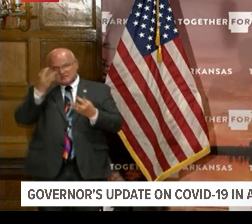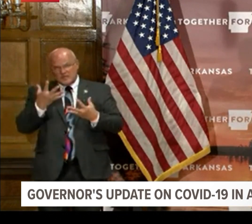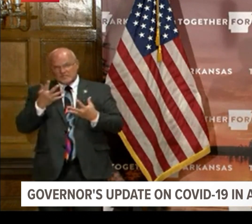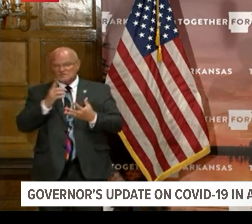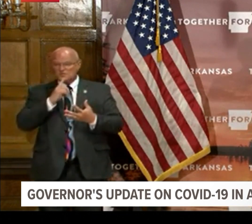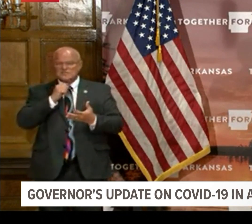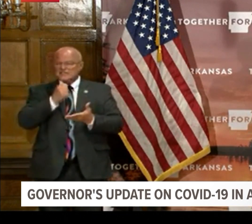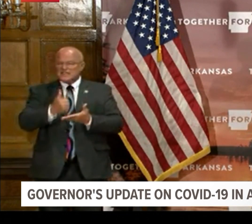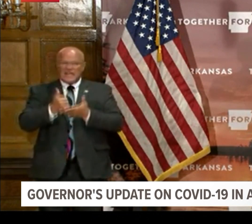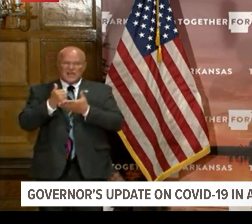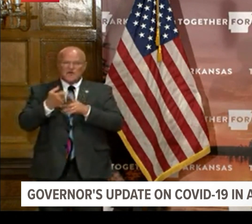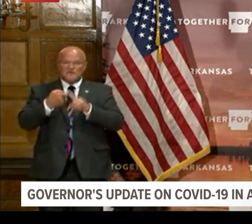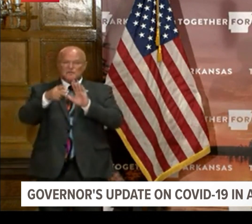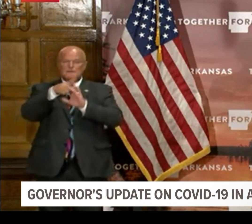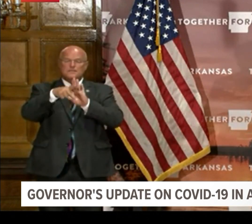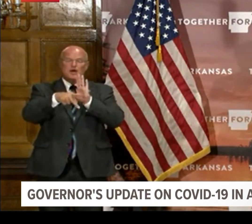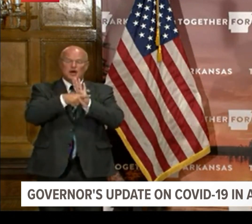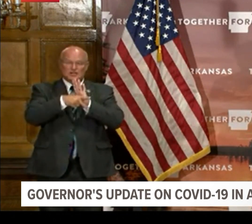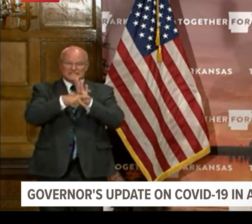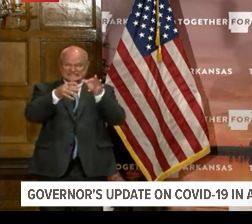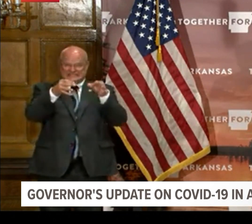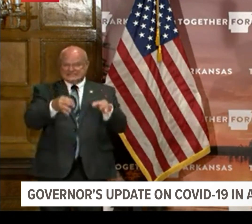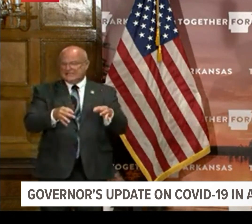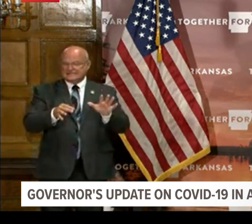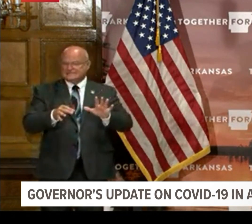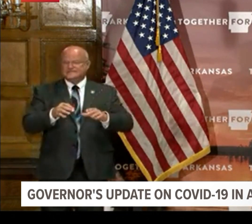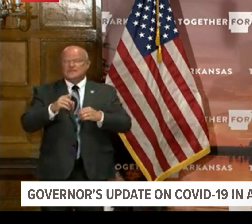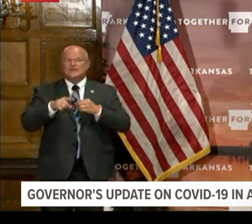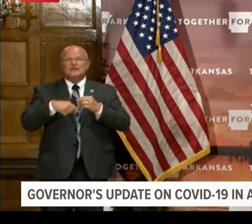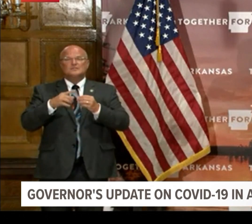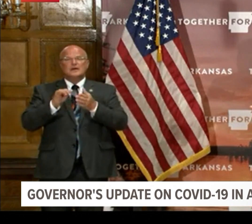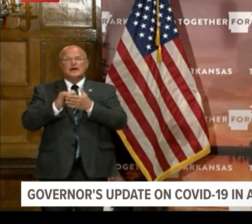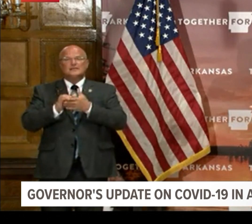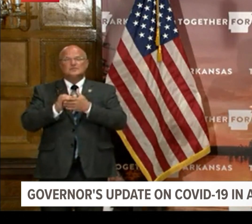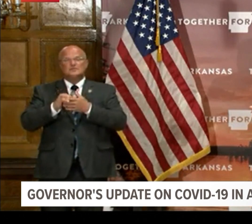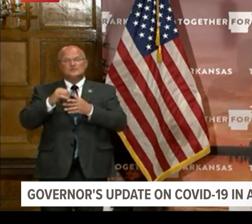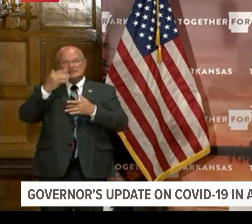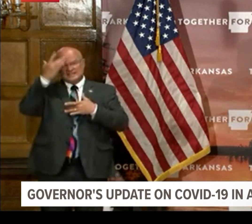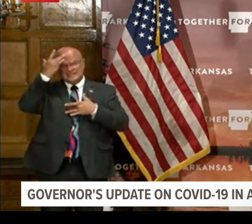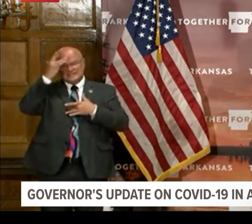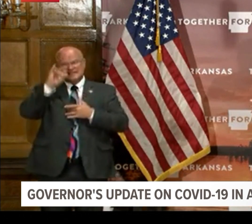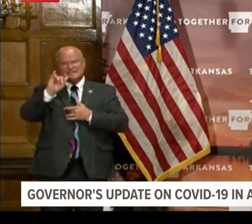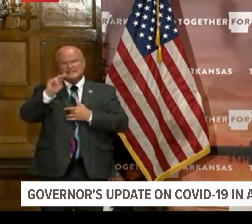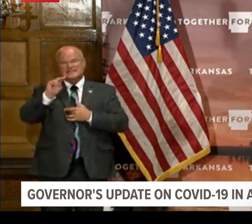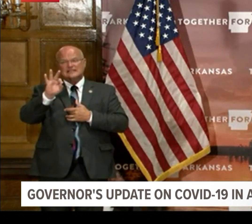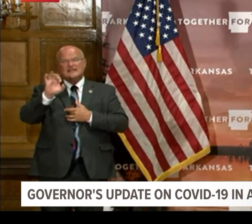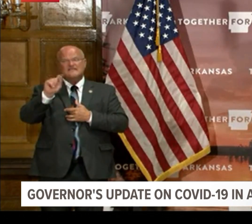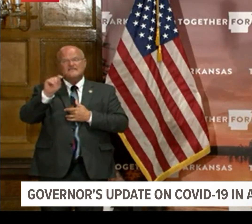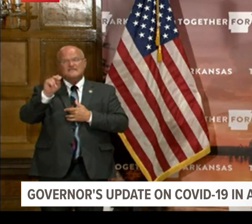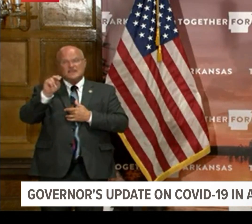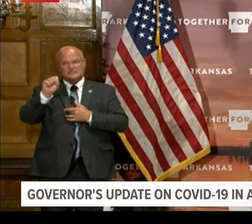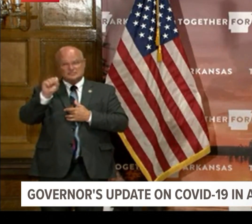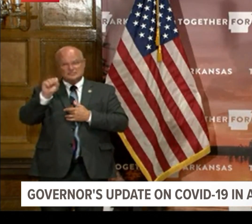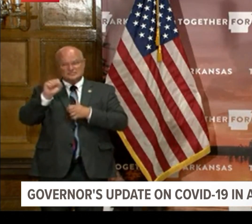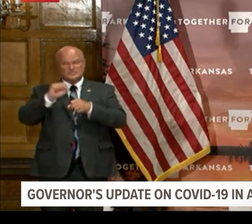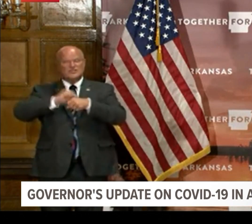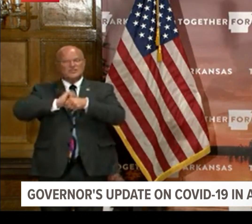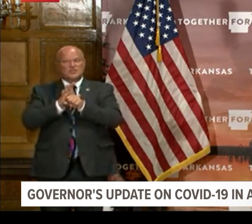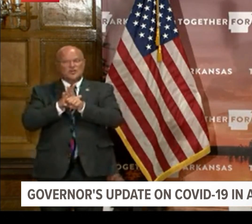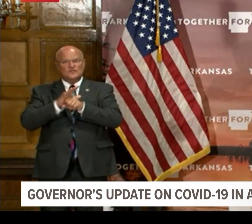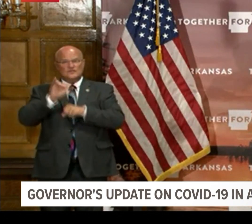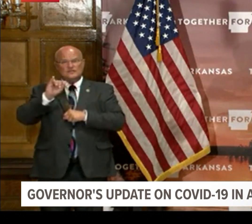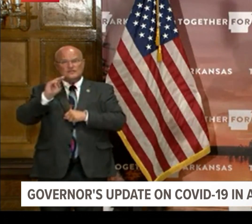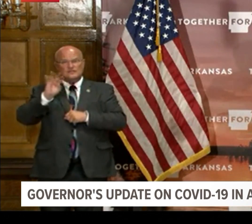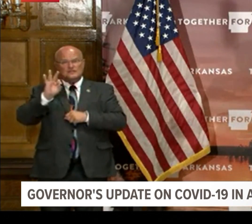not helpful from a policy-making standpoint. In regard to infections, COVID infections,